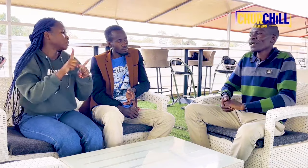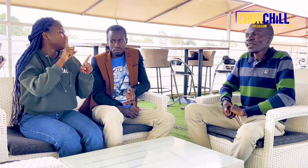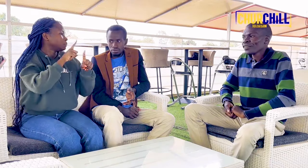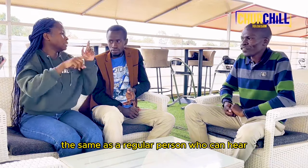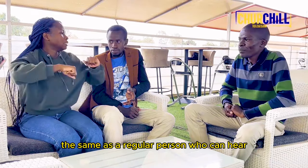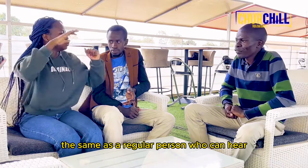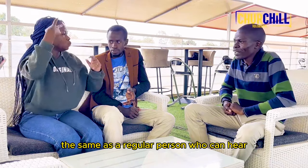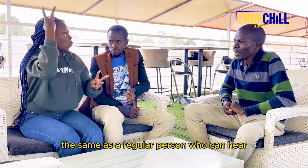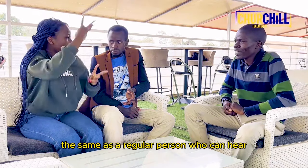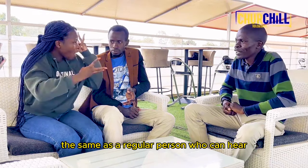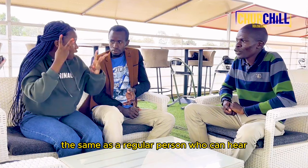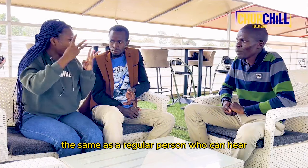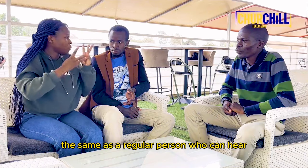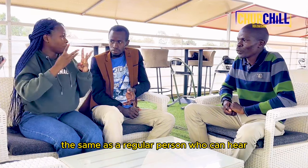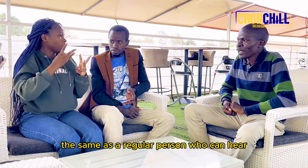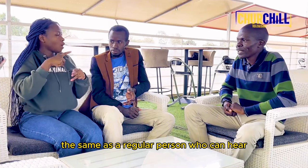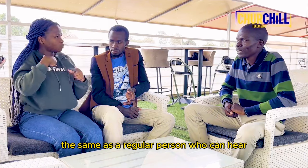The same as a regular person who can hear.